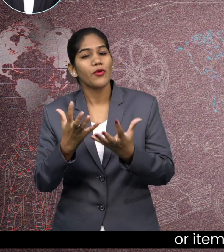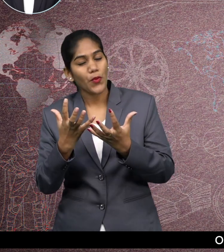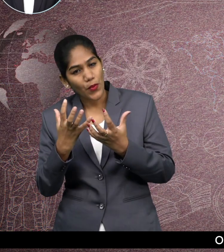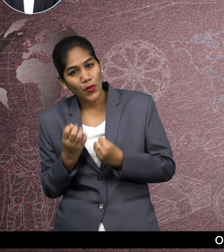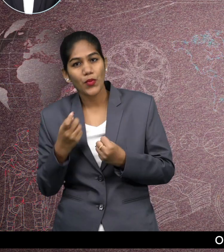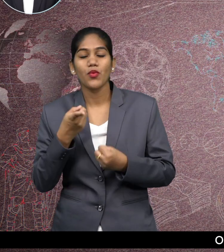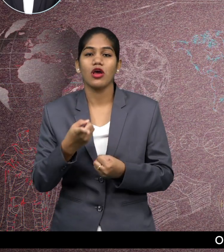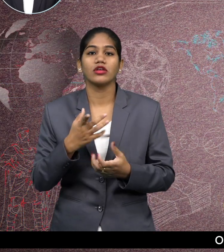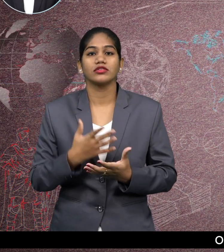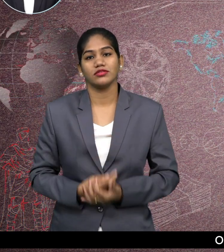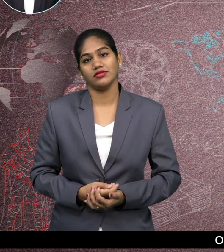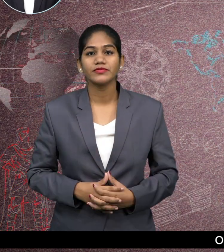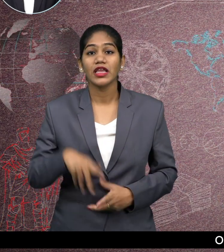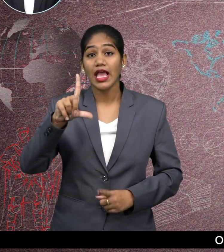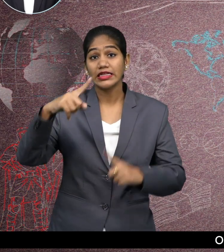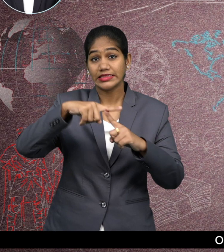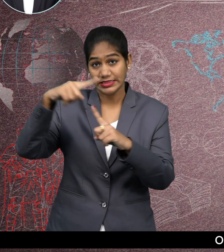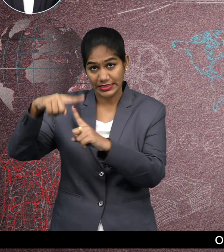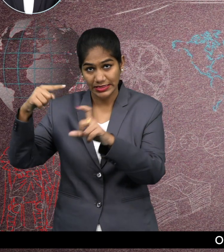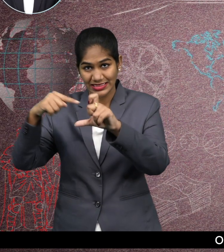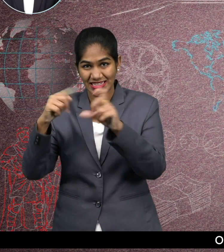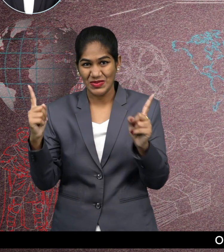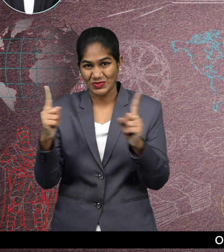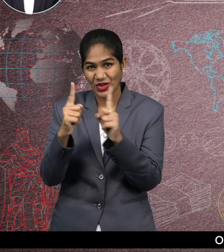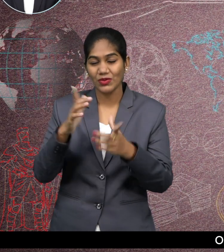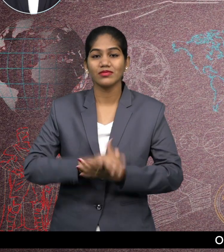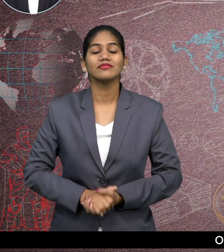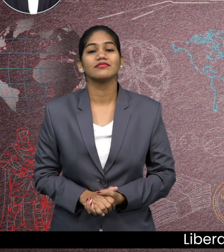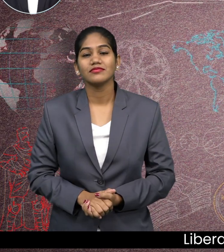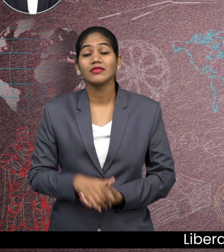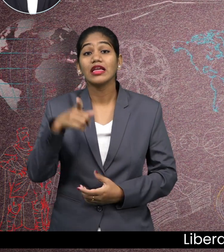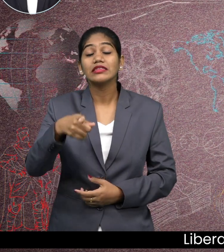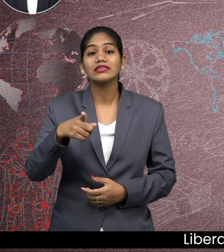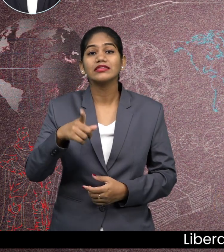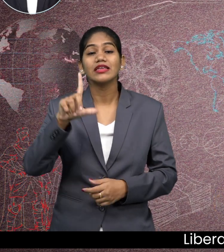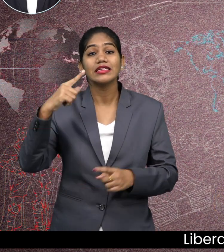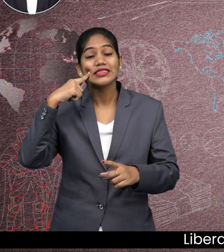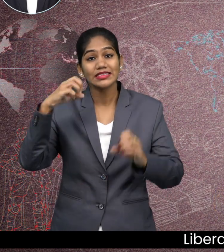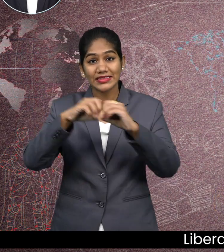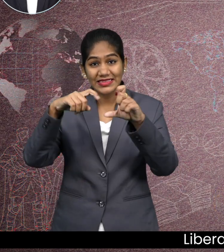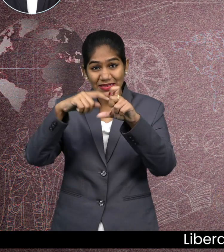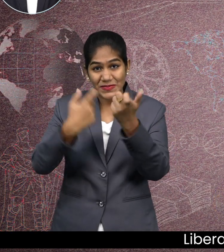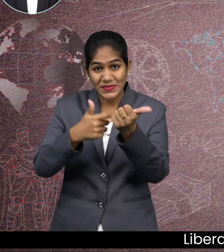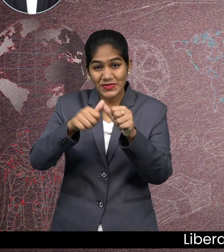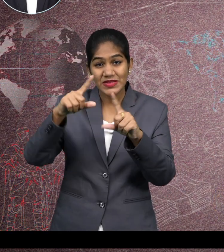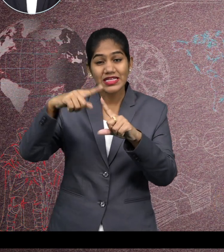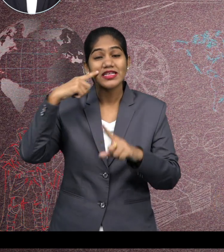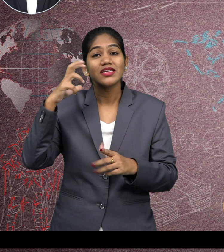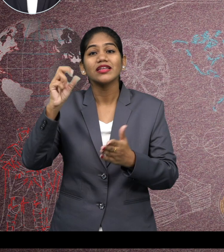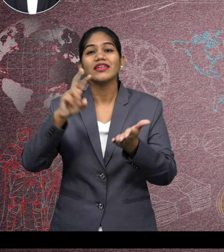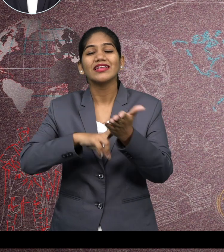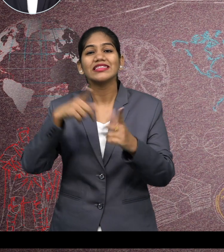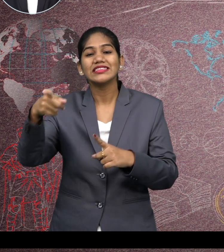or required. LTTE, Liberation Tigers or Tamil